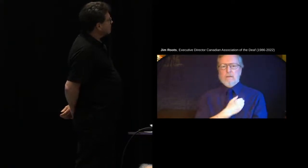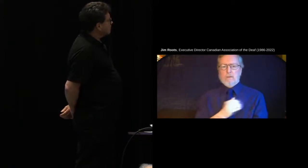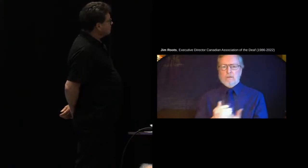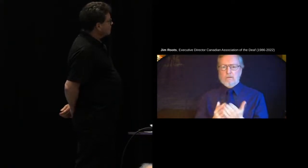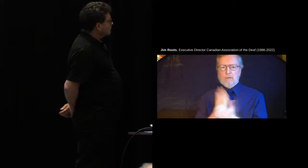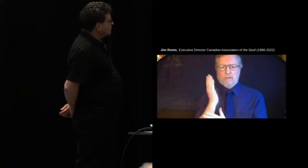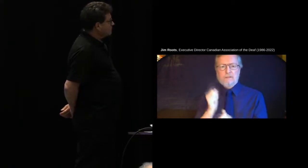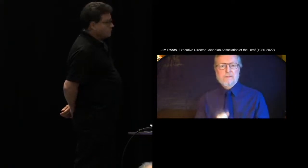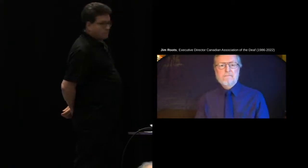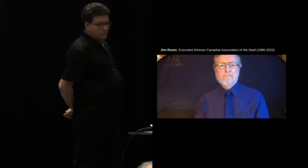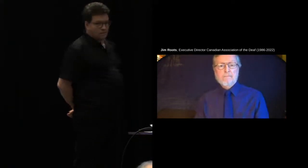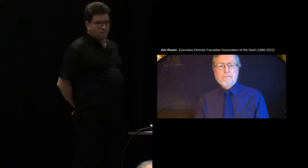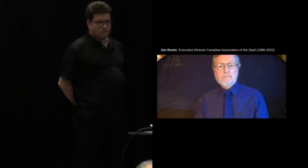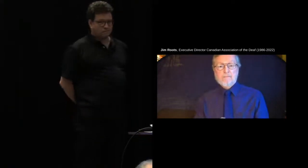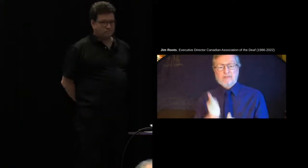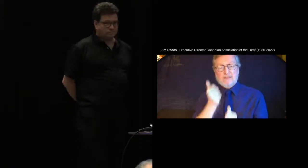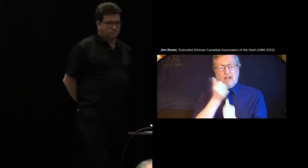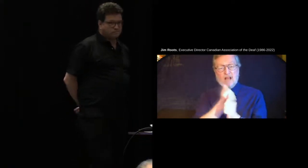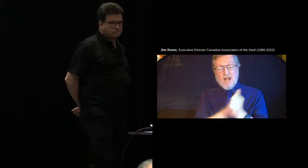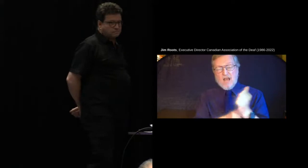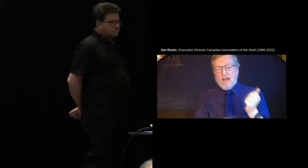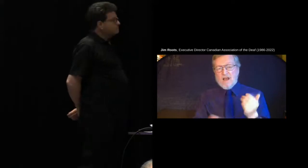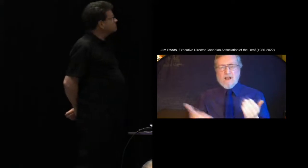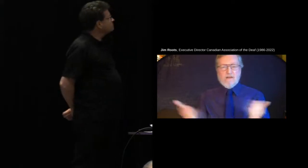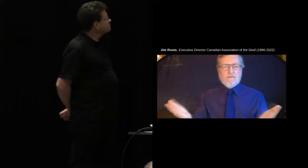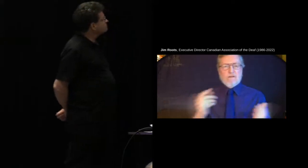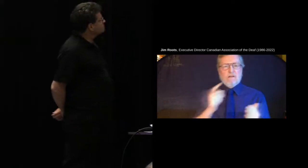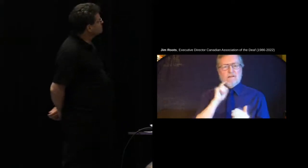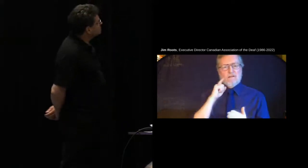that society respect deaf people's rights.